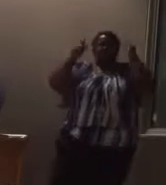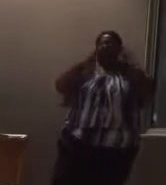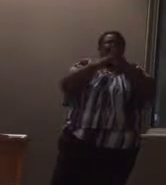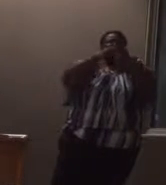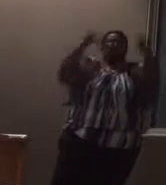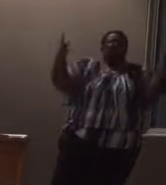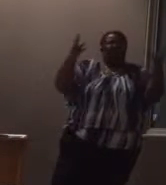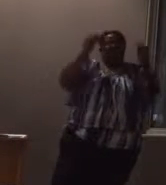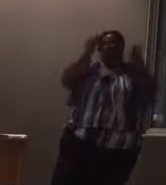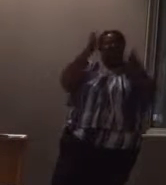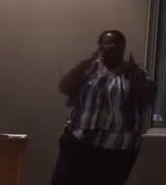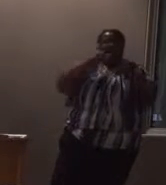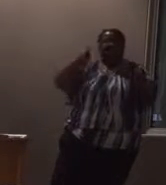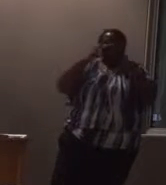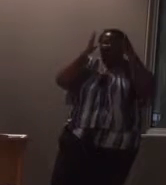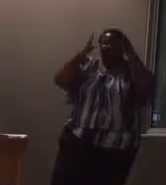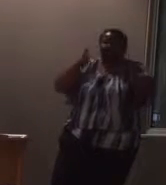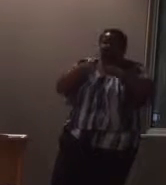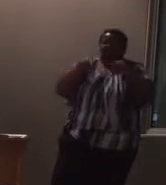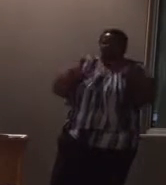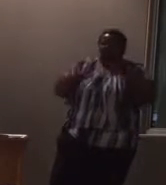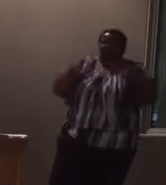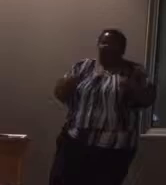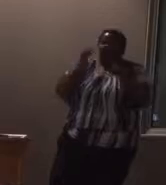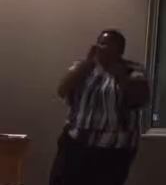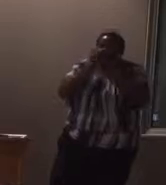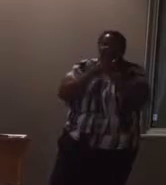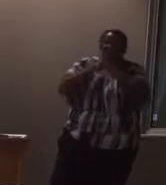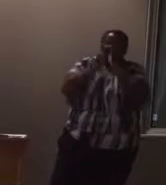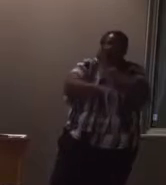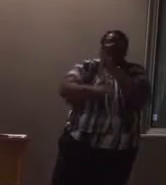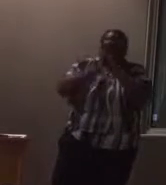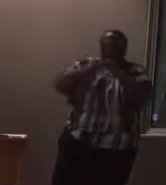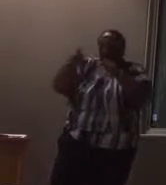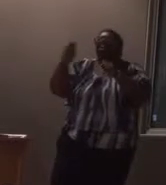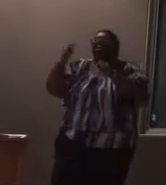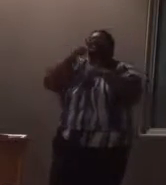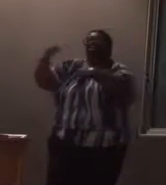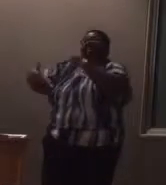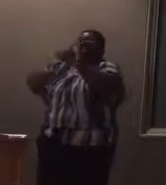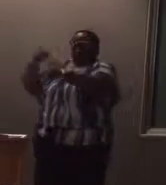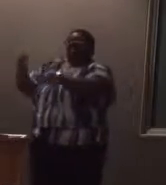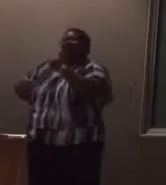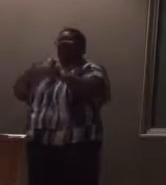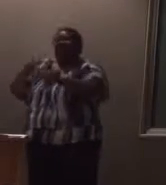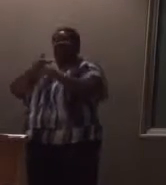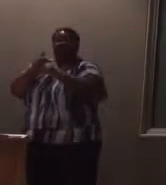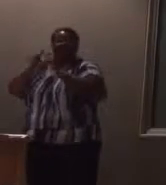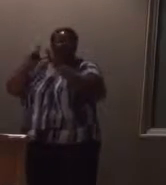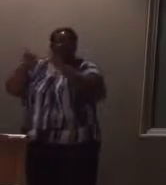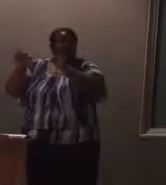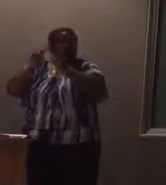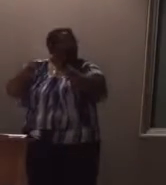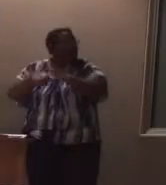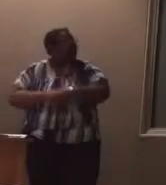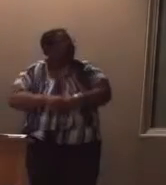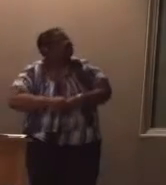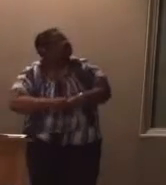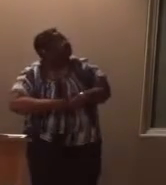Darian speaking. Right, we don't want to overwhelm you with too much right now, but we'll first concentrate on your courses, getting all that set, and some of